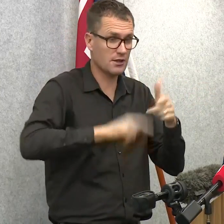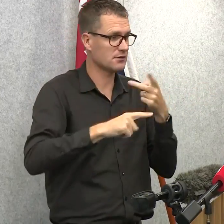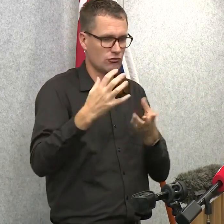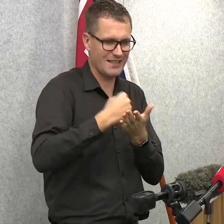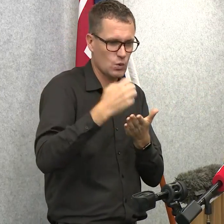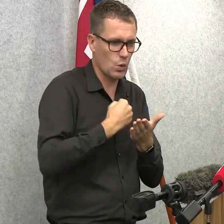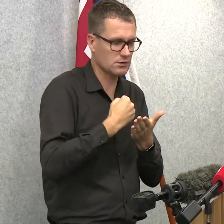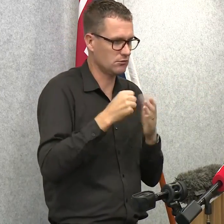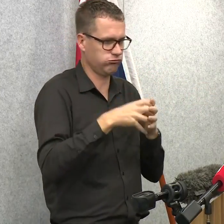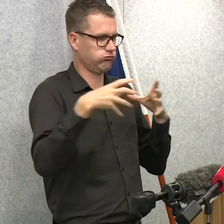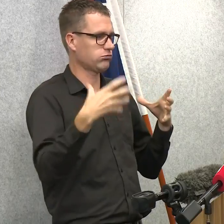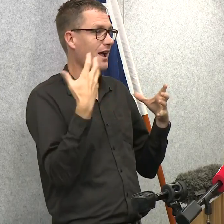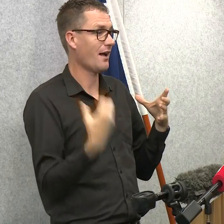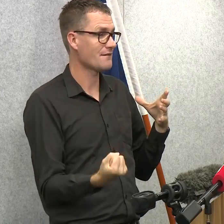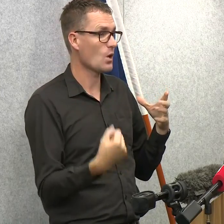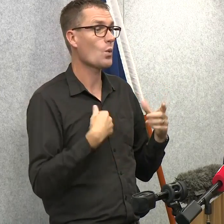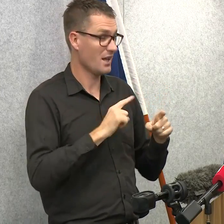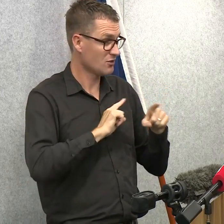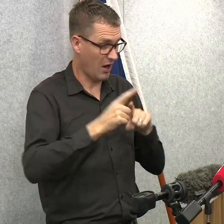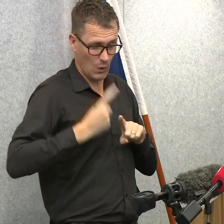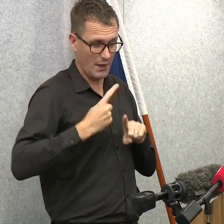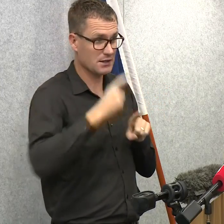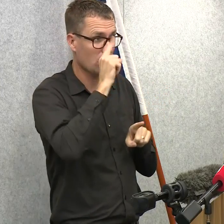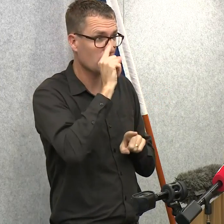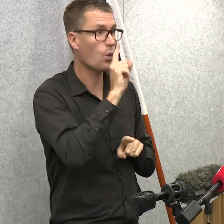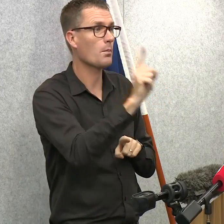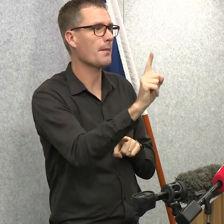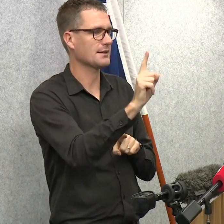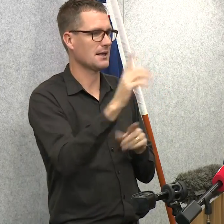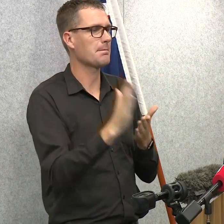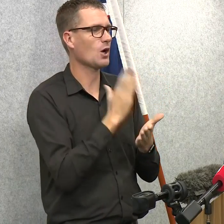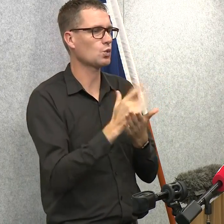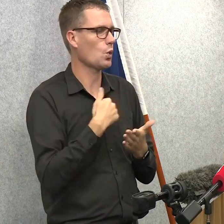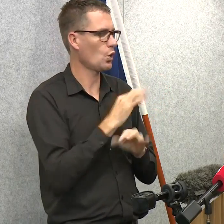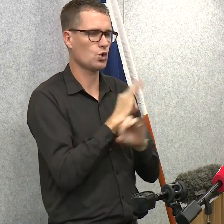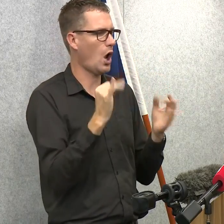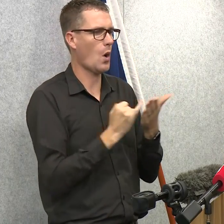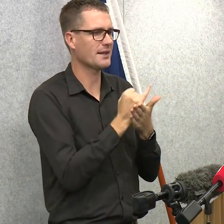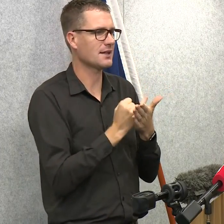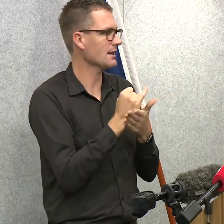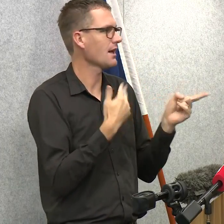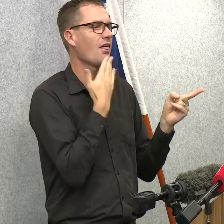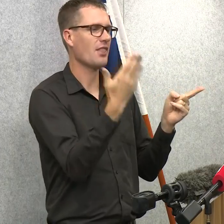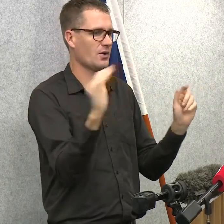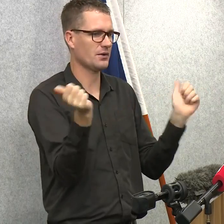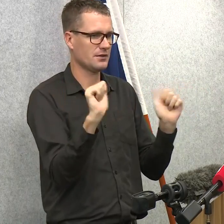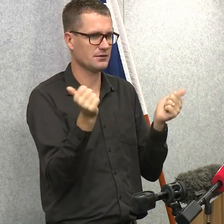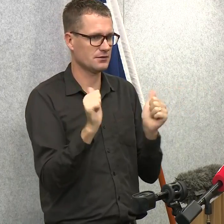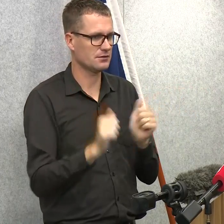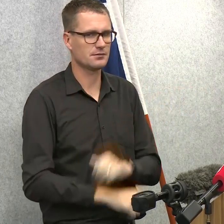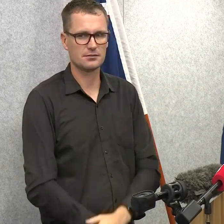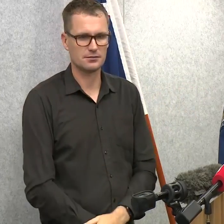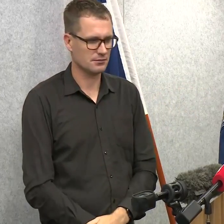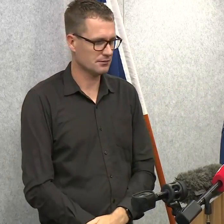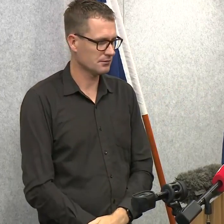as quickly as possible, but in a way that ensures we don't make mistakes. Thank you, everybody. There is an entire room of